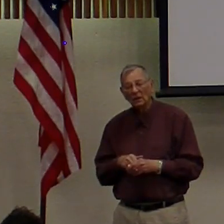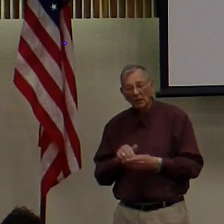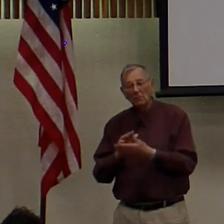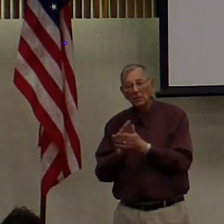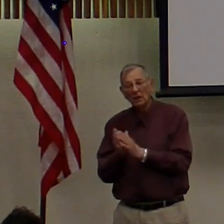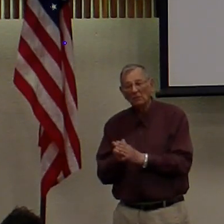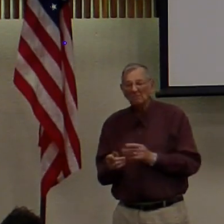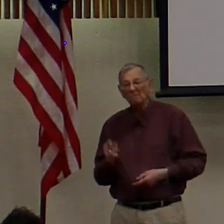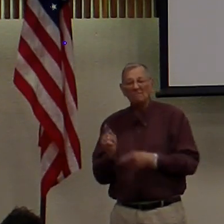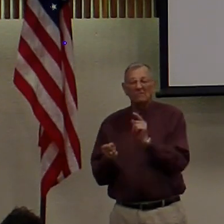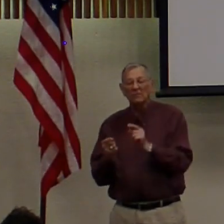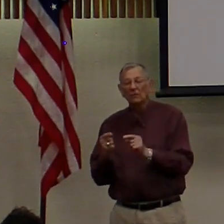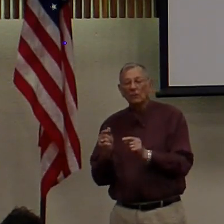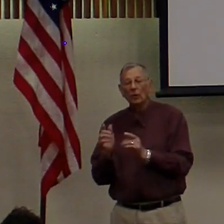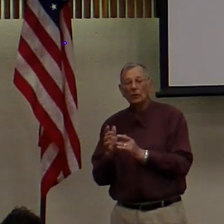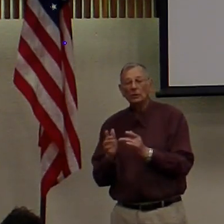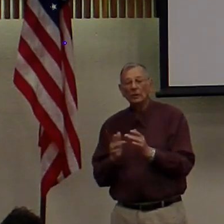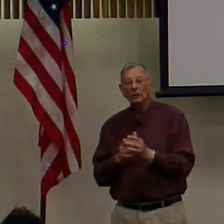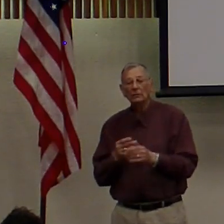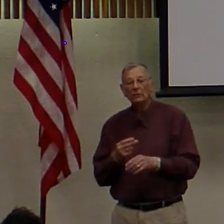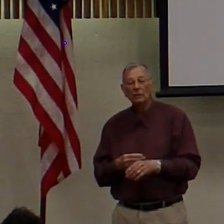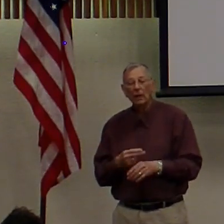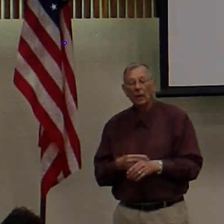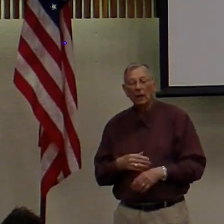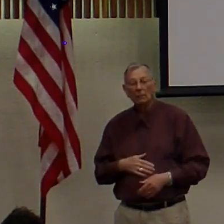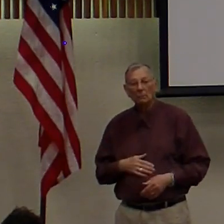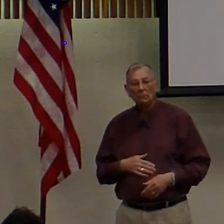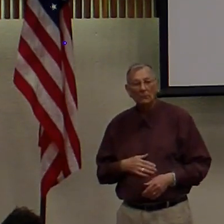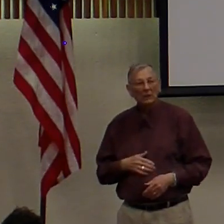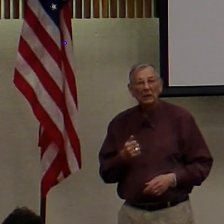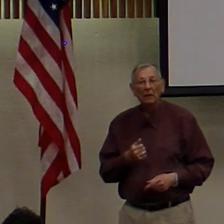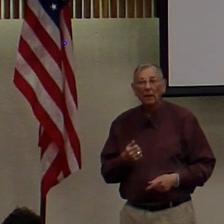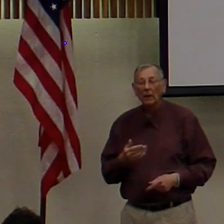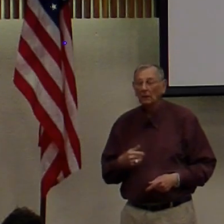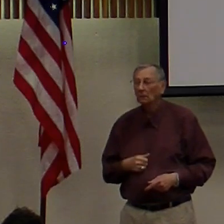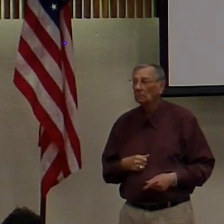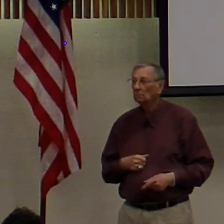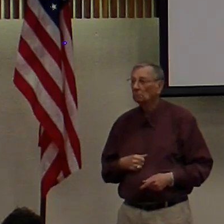being reviled for His name? Am I doing anything?